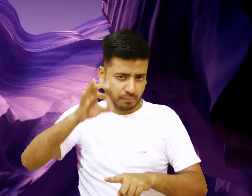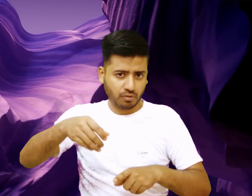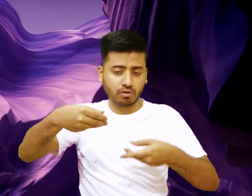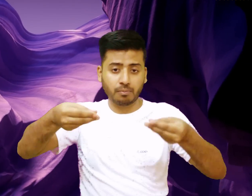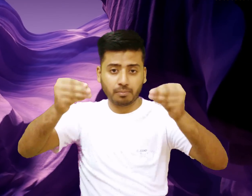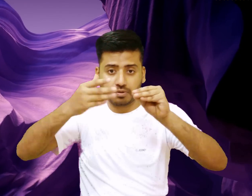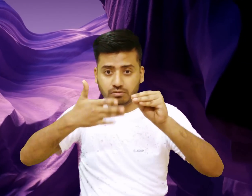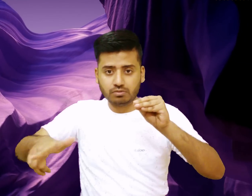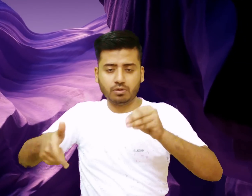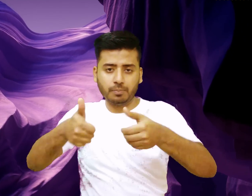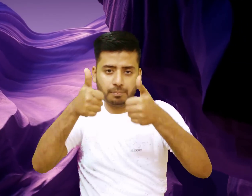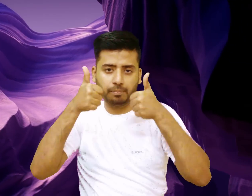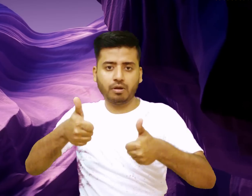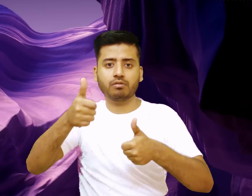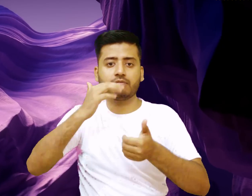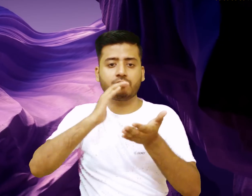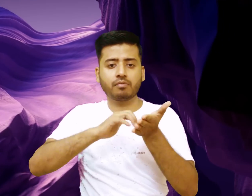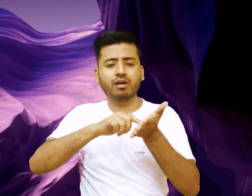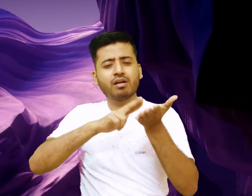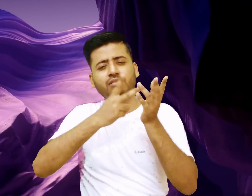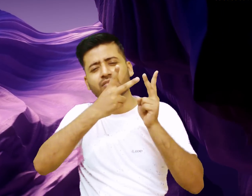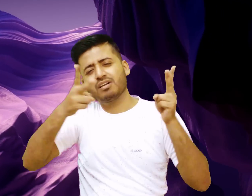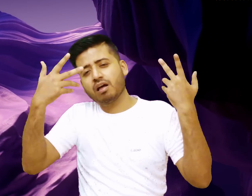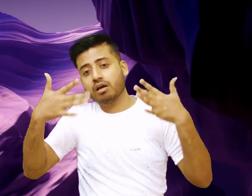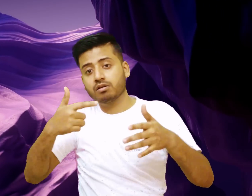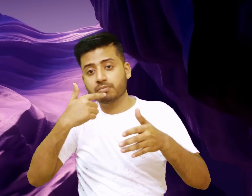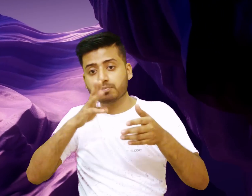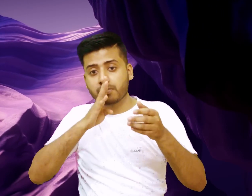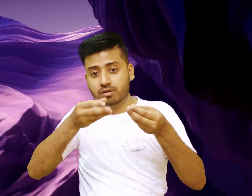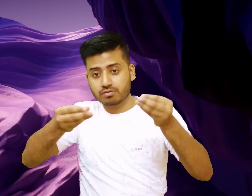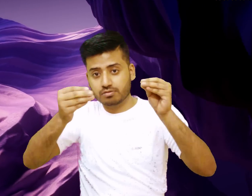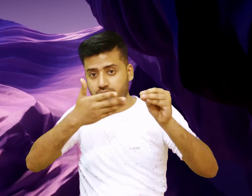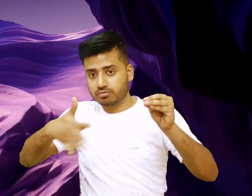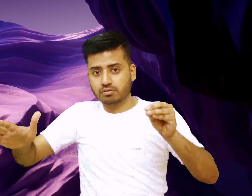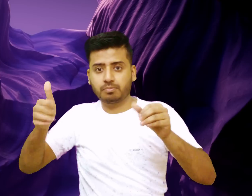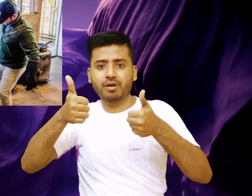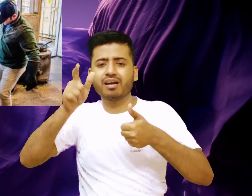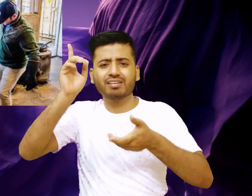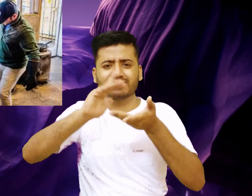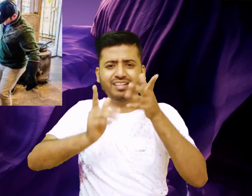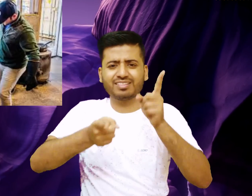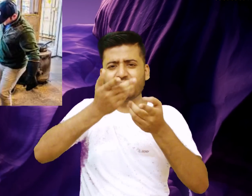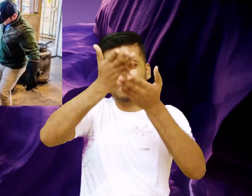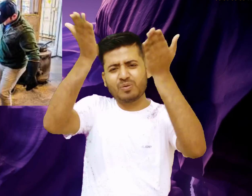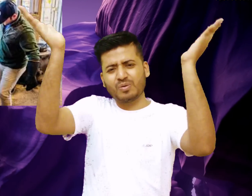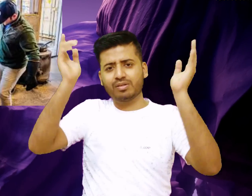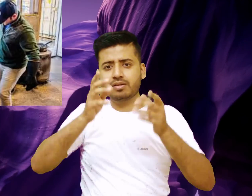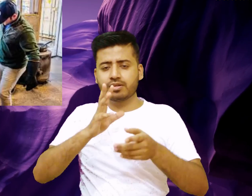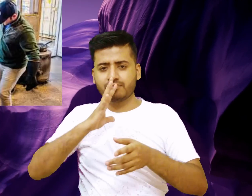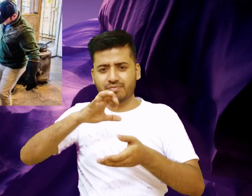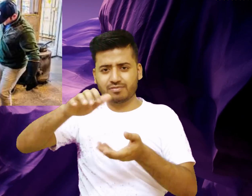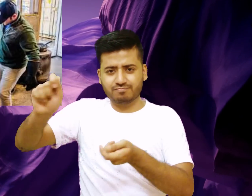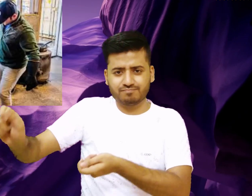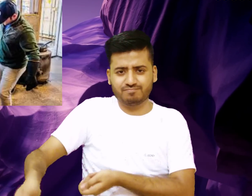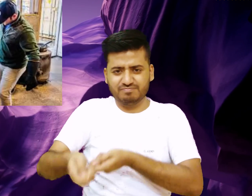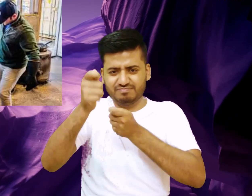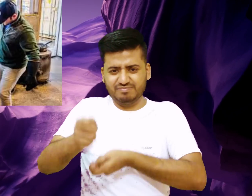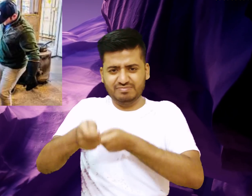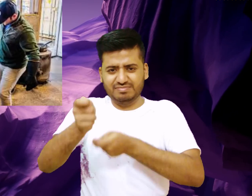in sodium, which is a key factor in managing blood pressure. However, the way rice is prepared and the ingredients added can